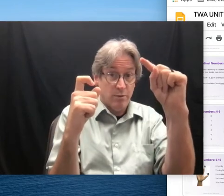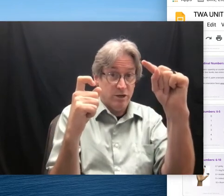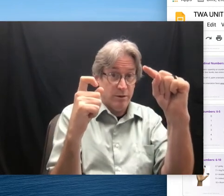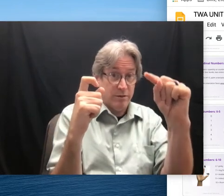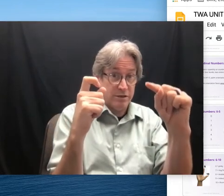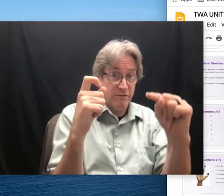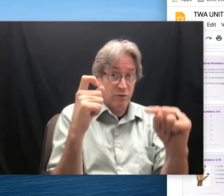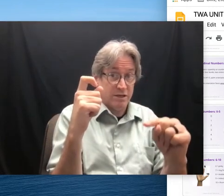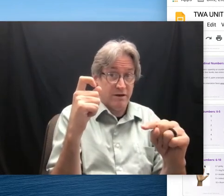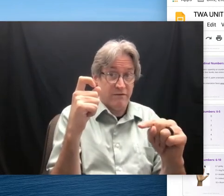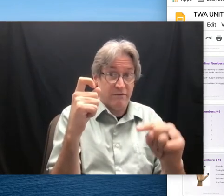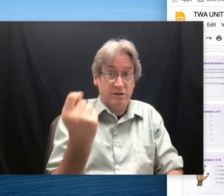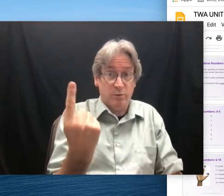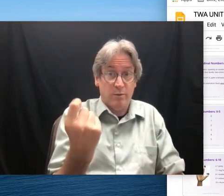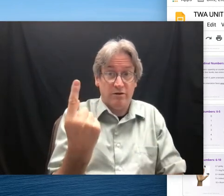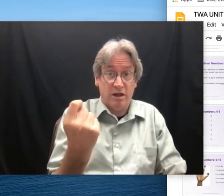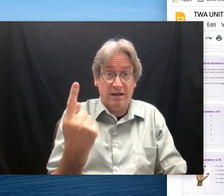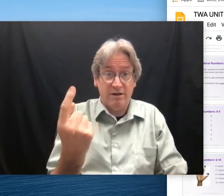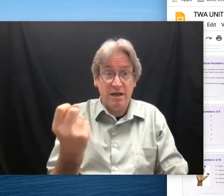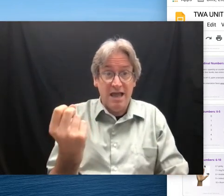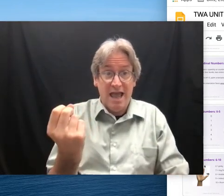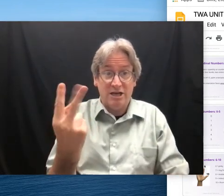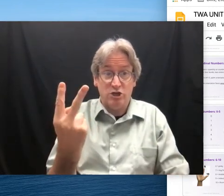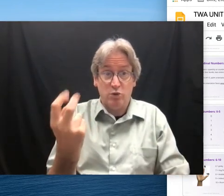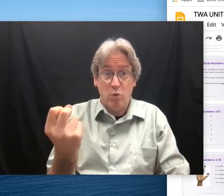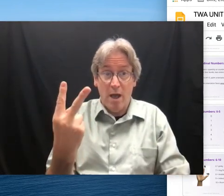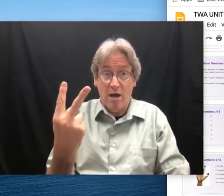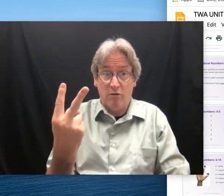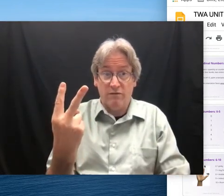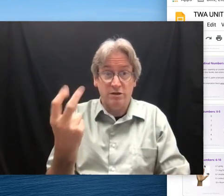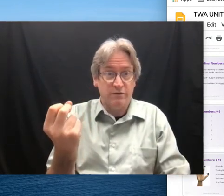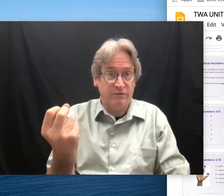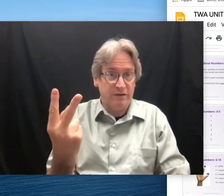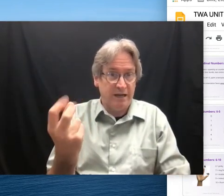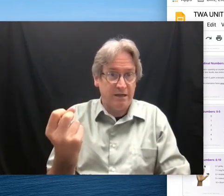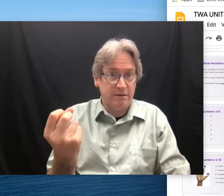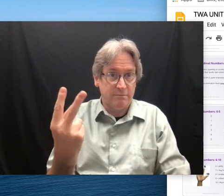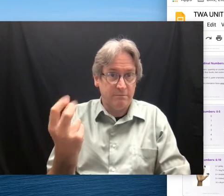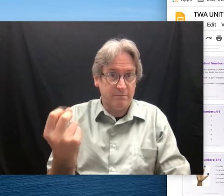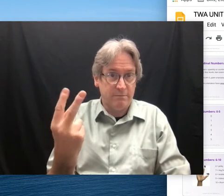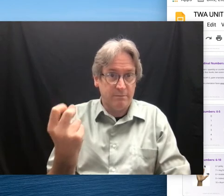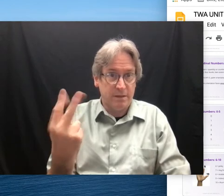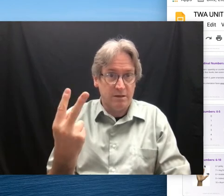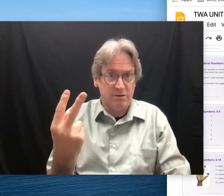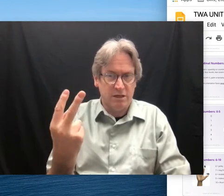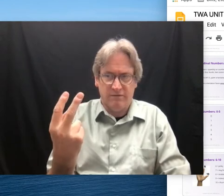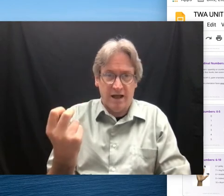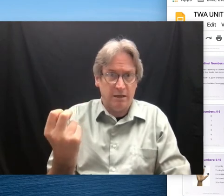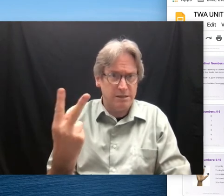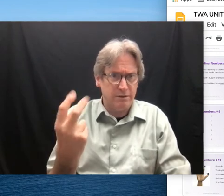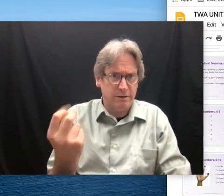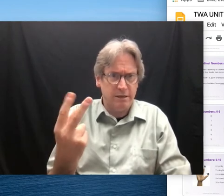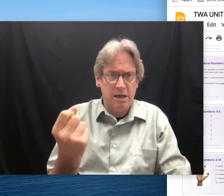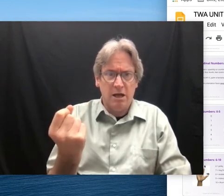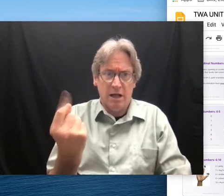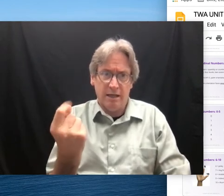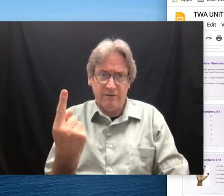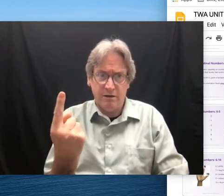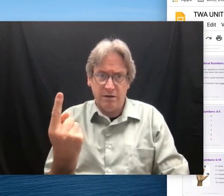That's what we do with 13, 14, and 15. So we want 11 and 12 to flick. There's a little violence to it,